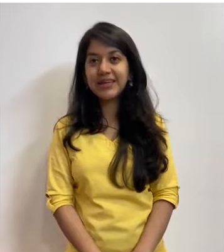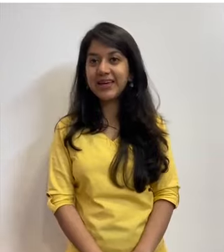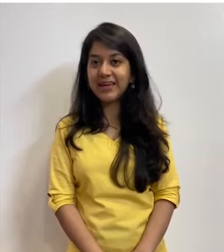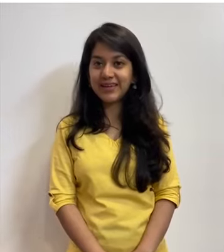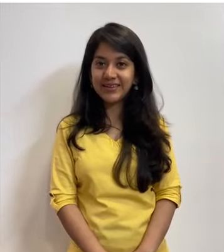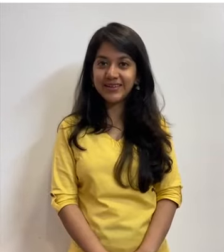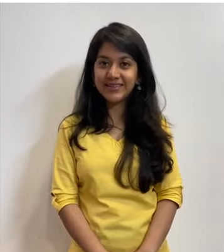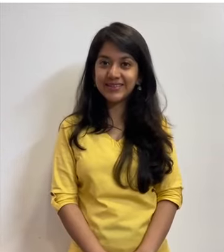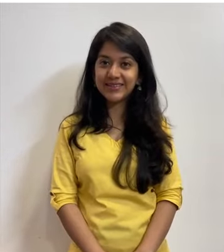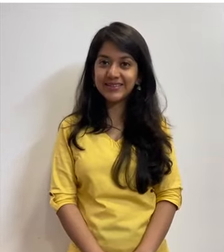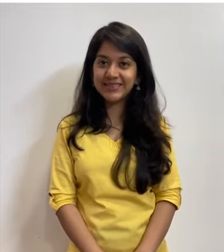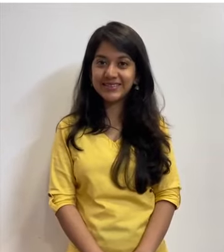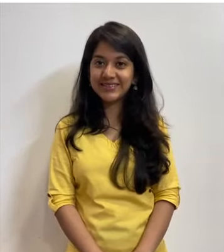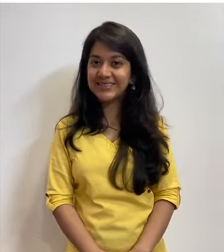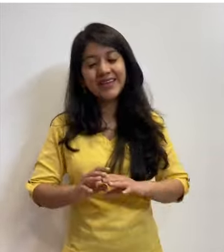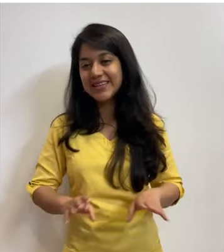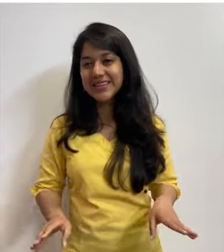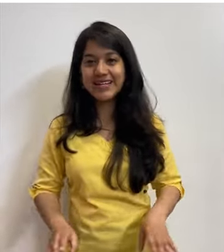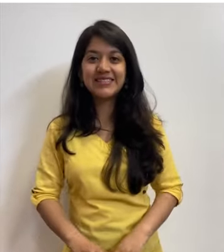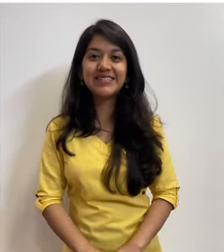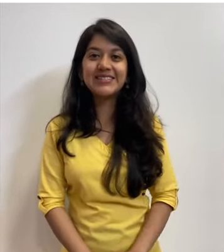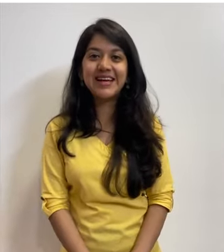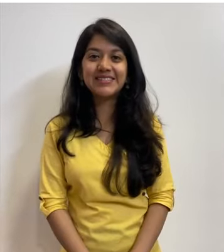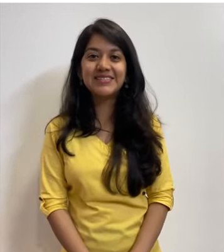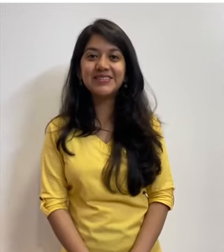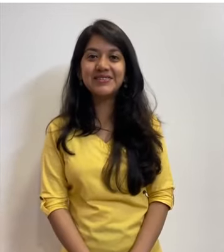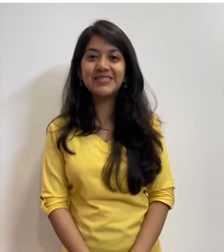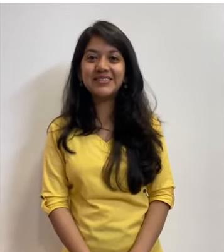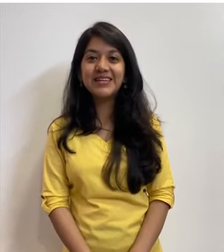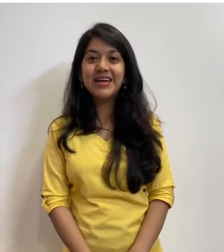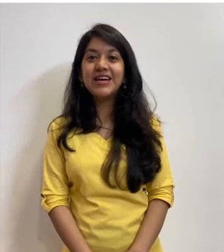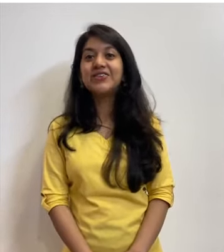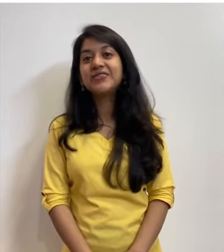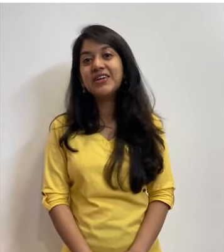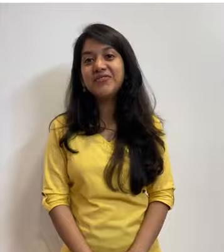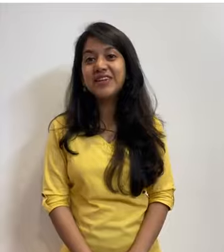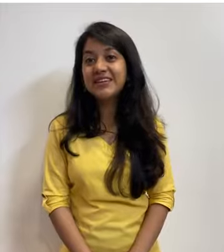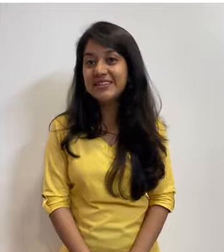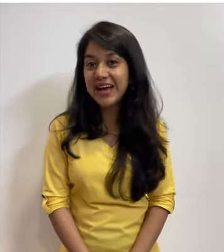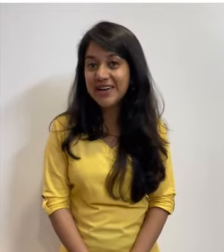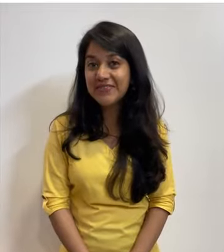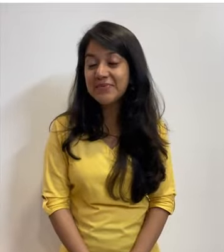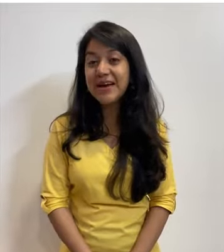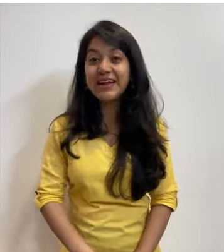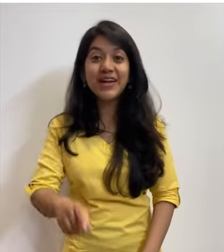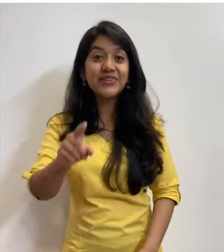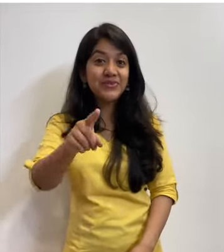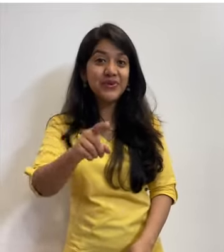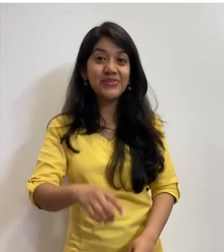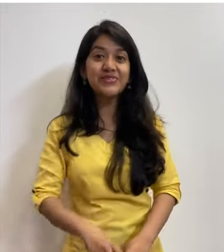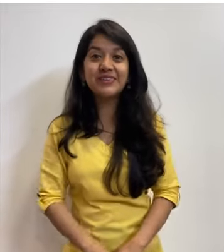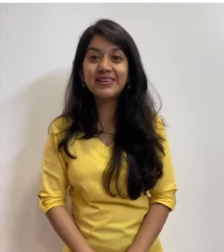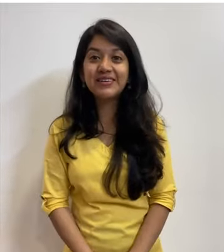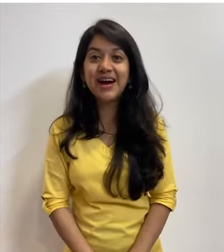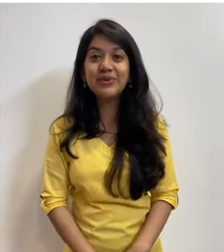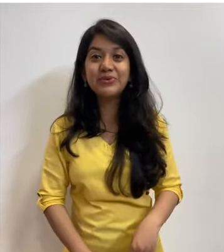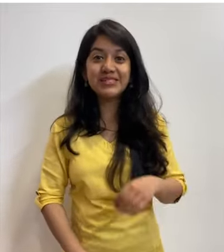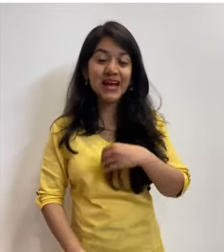A. That's it, that's the quiz. Today we learned alphabet and you also learned how to sign